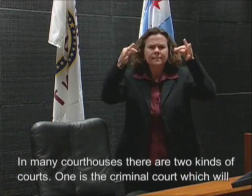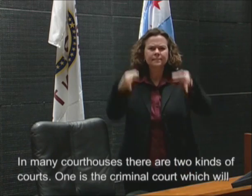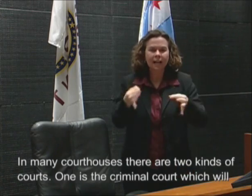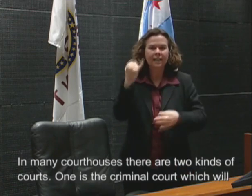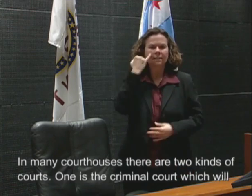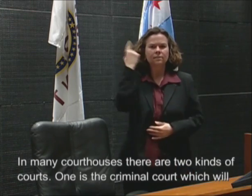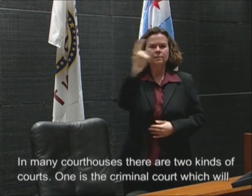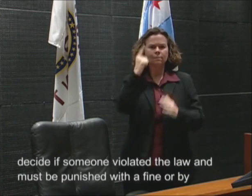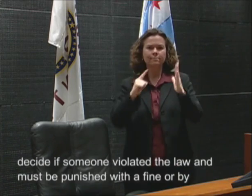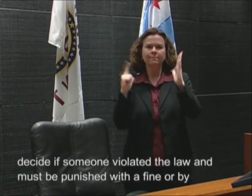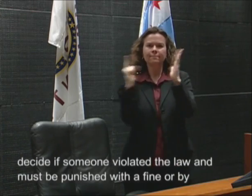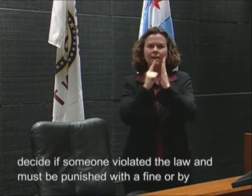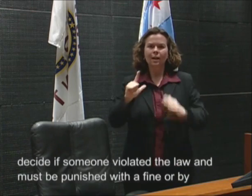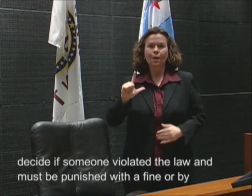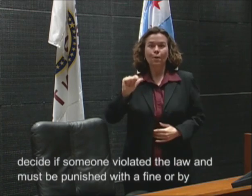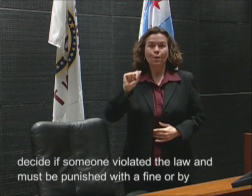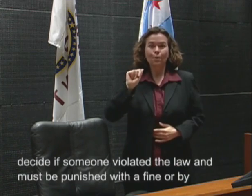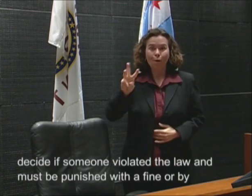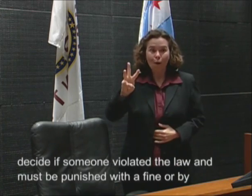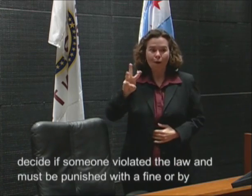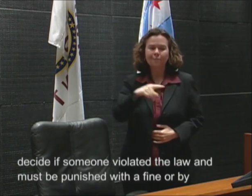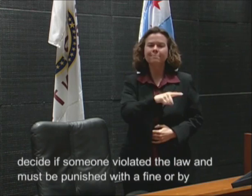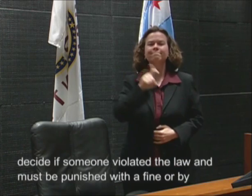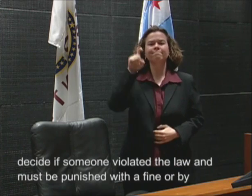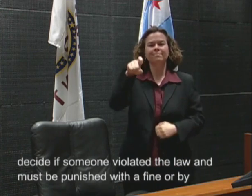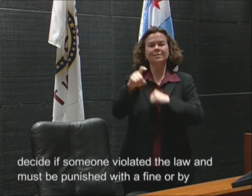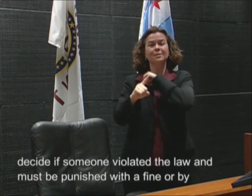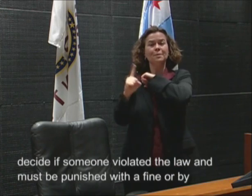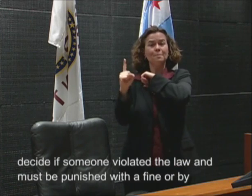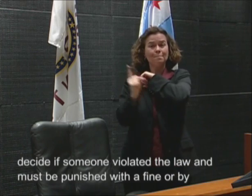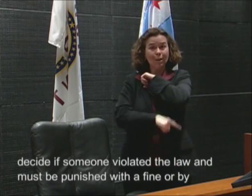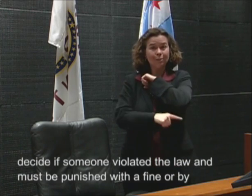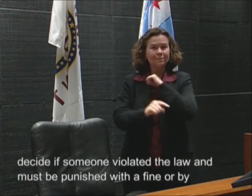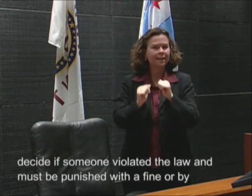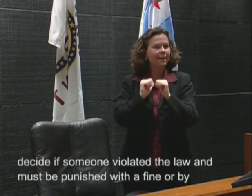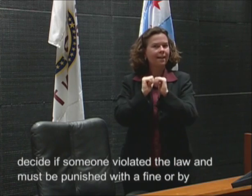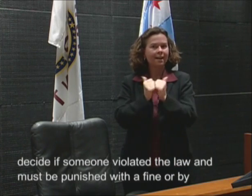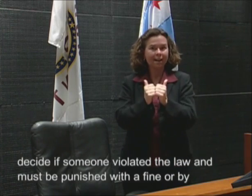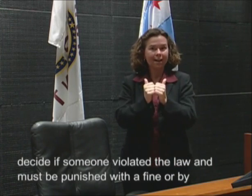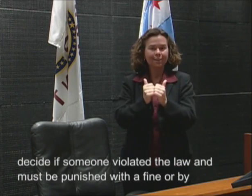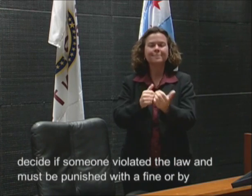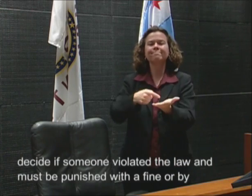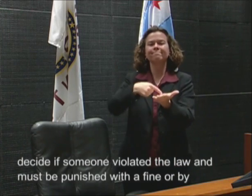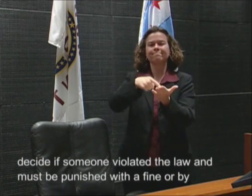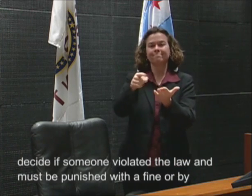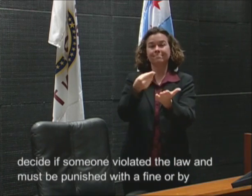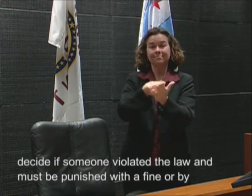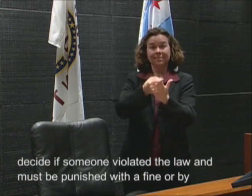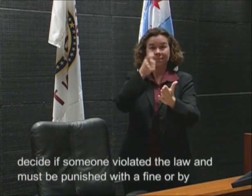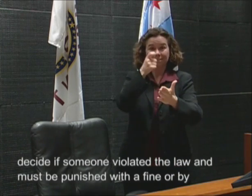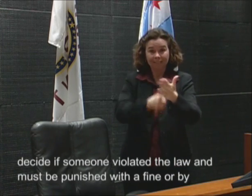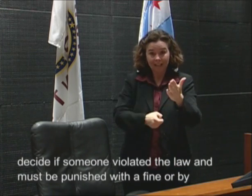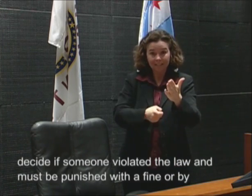law and must be punished with a fine or by spending time in prison, or both.